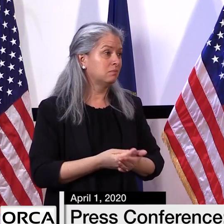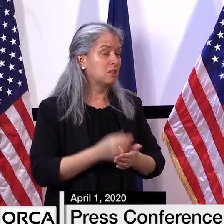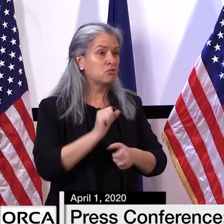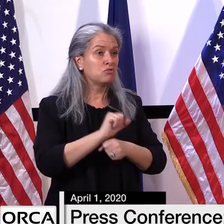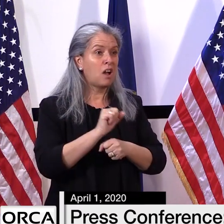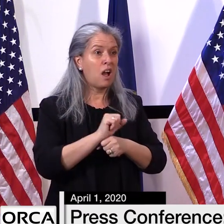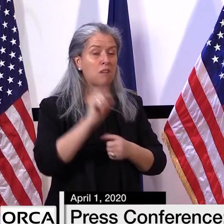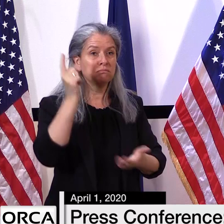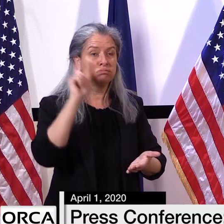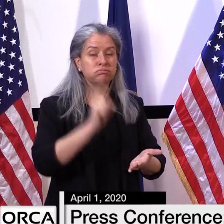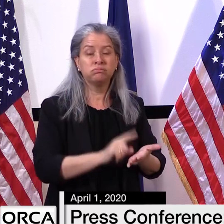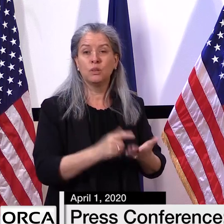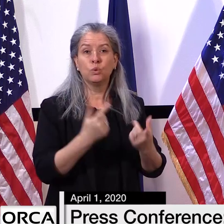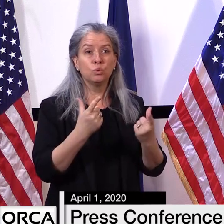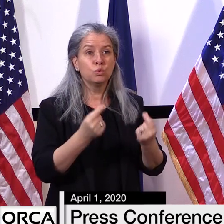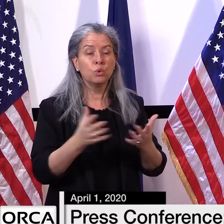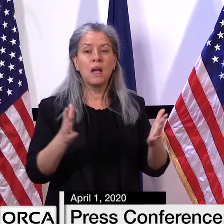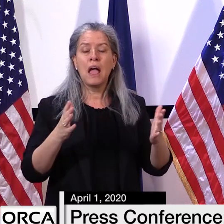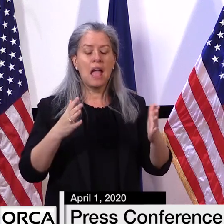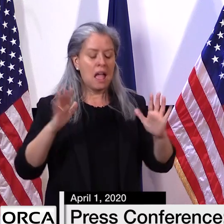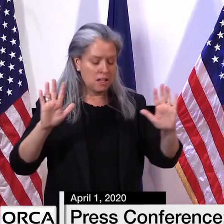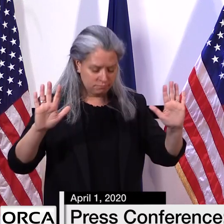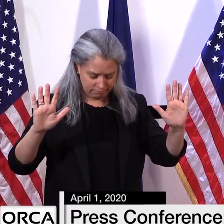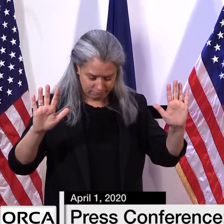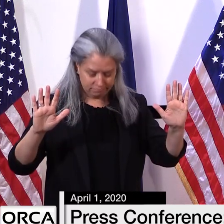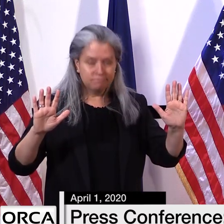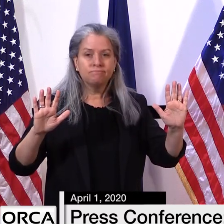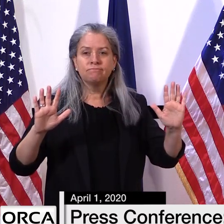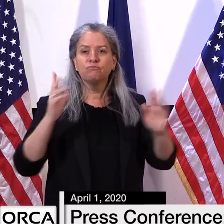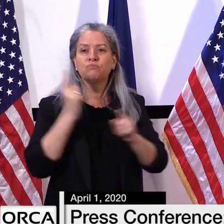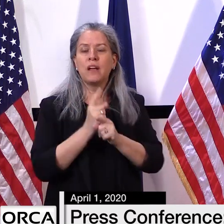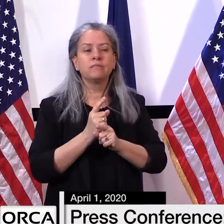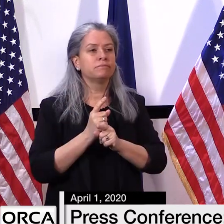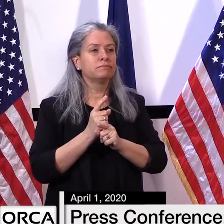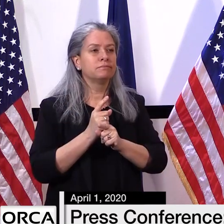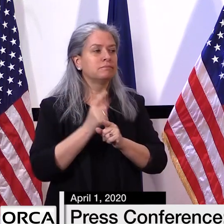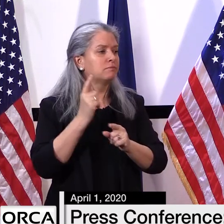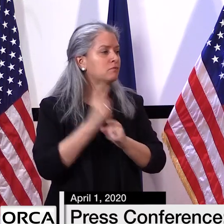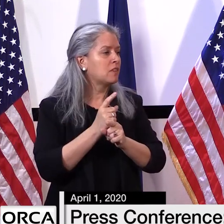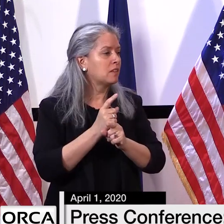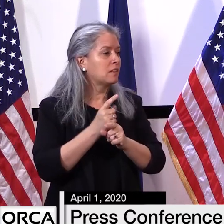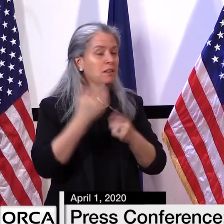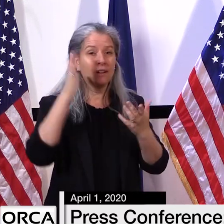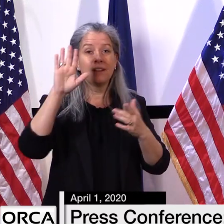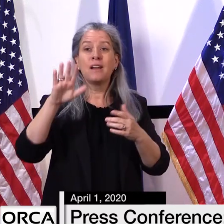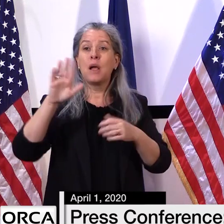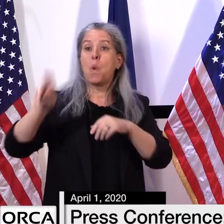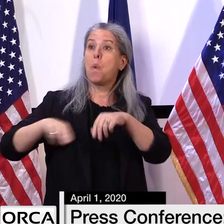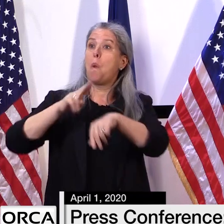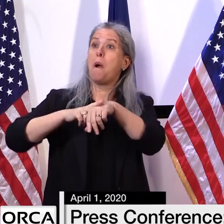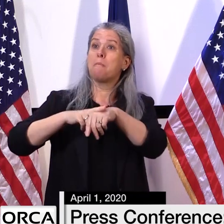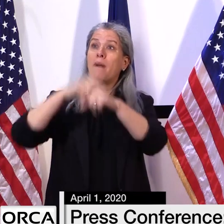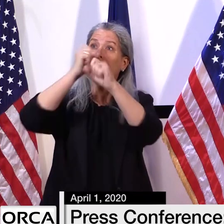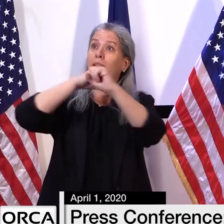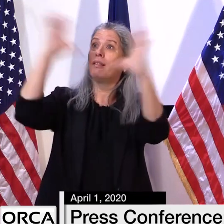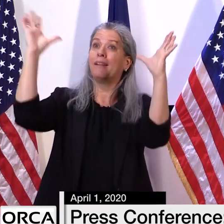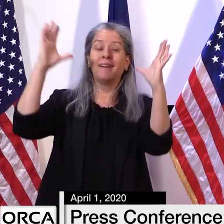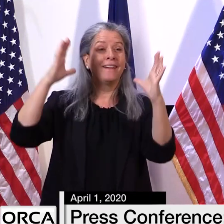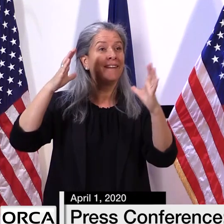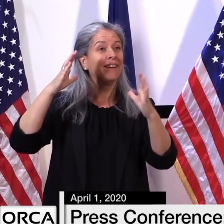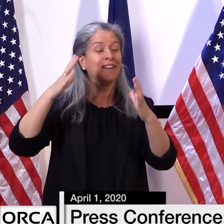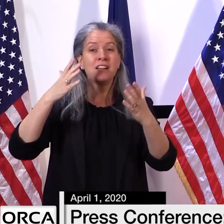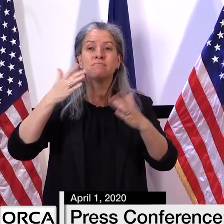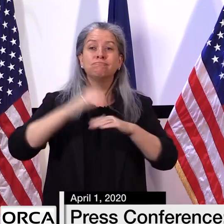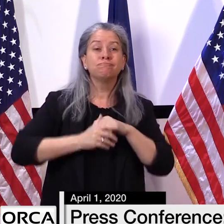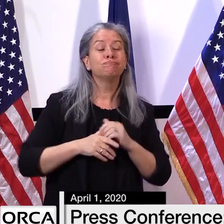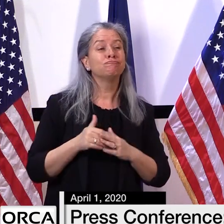well. And that's okay. After all, let's be honest. Our sense of normal and the comfort and stability that